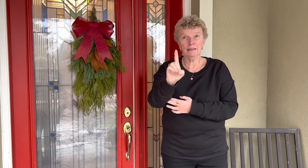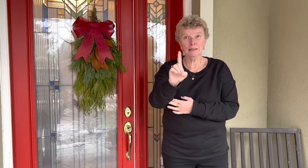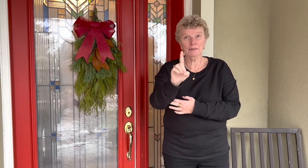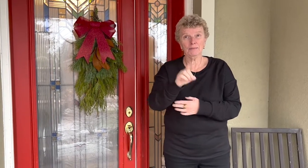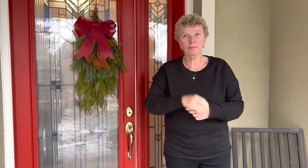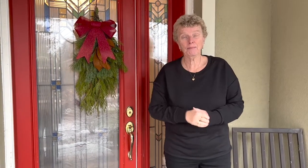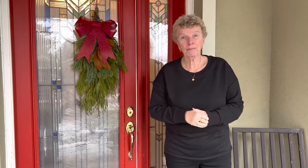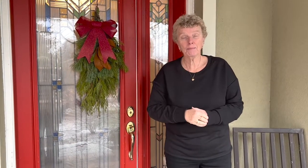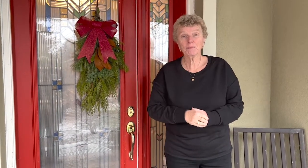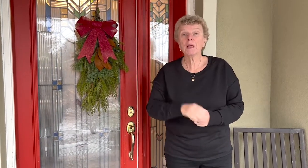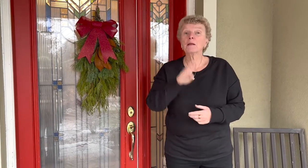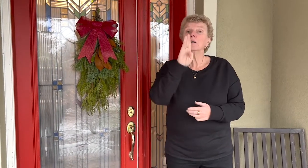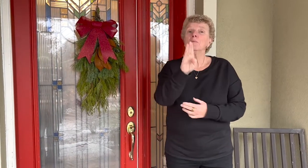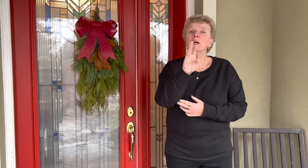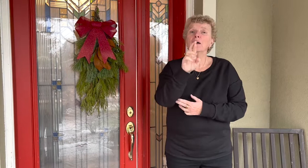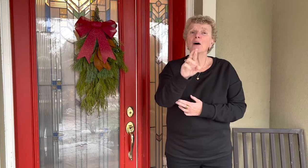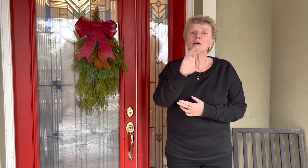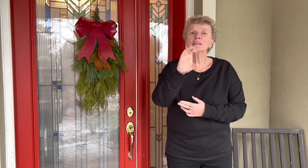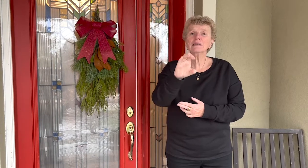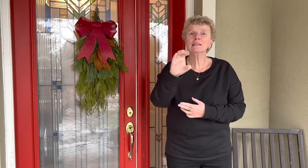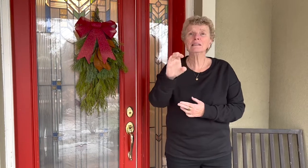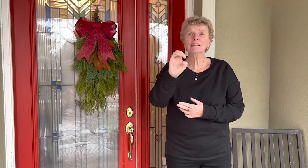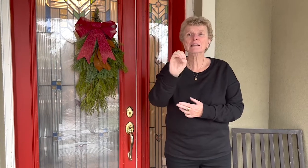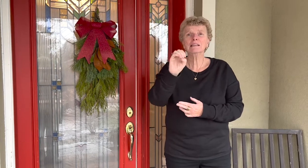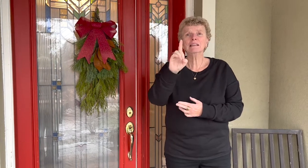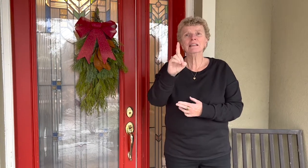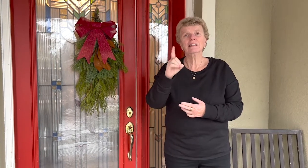for BRCCED.